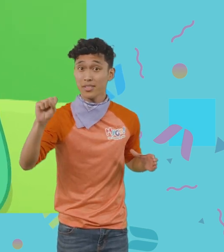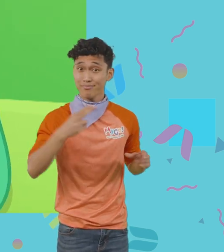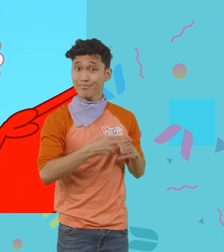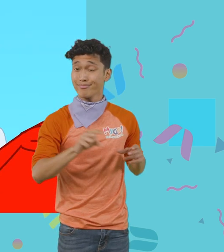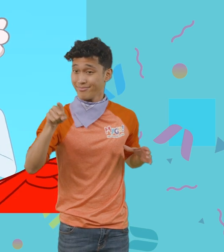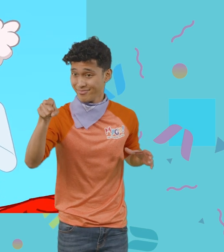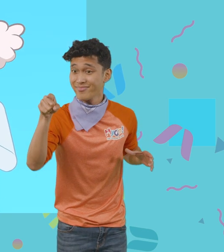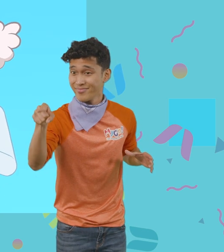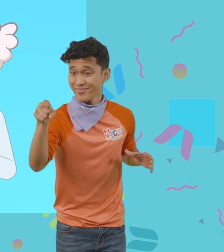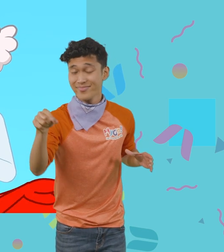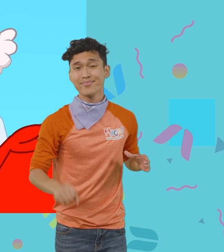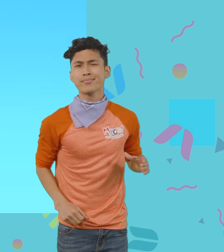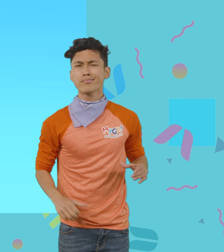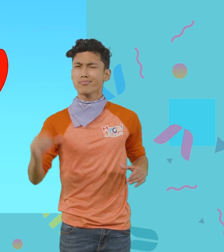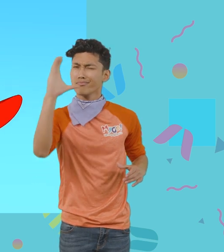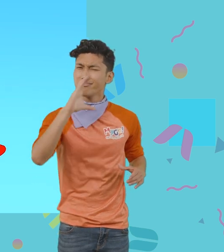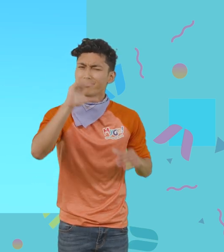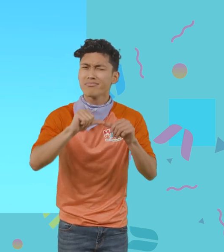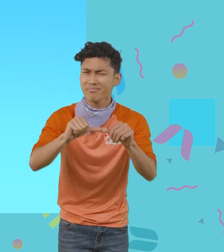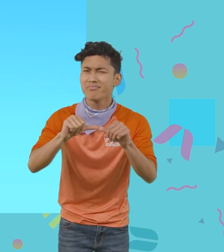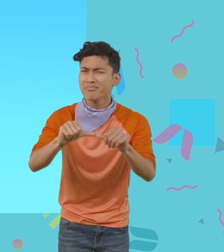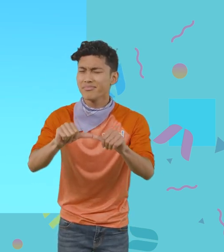there. Let's keep searching.